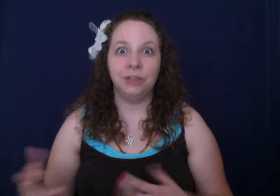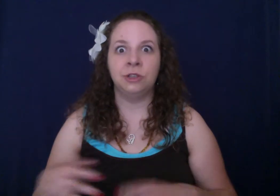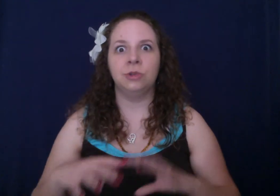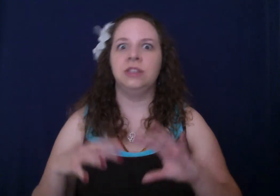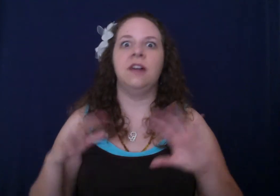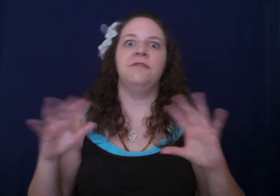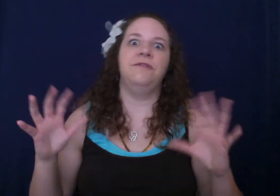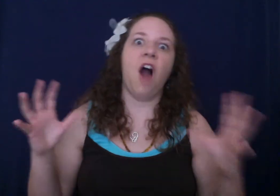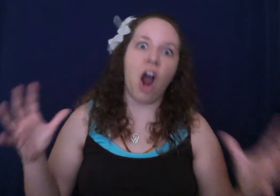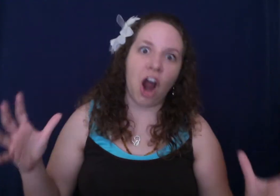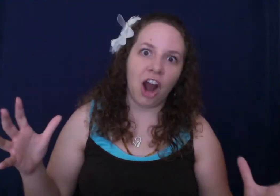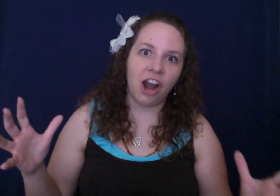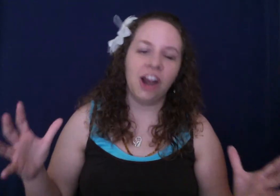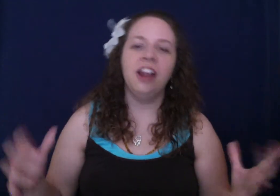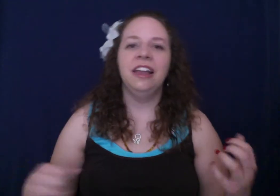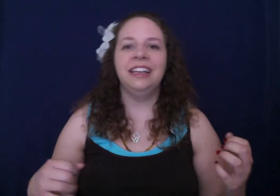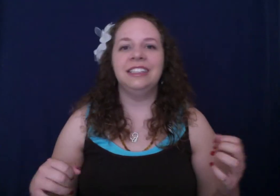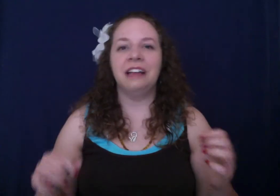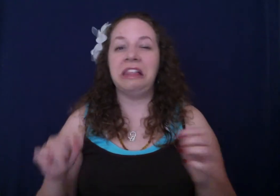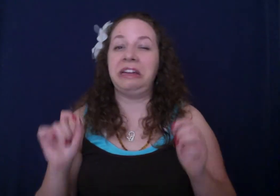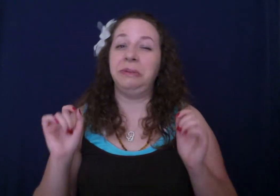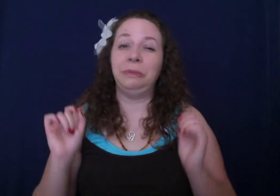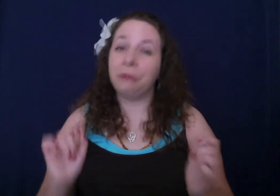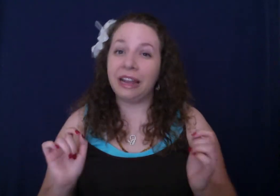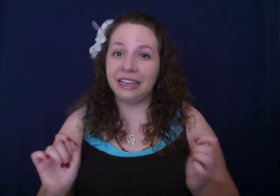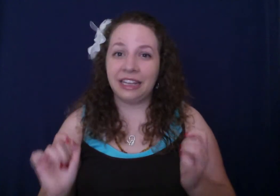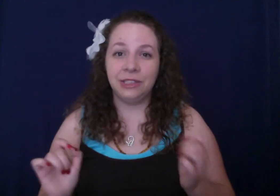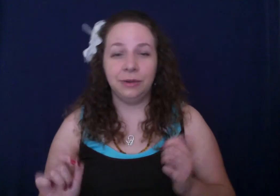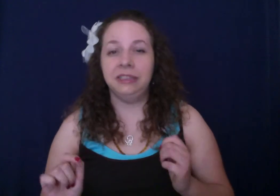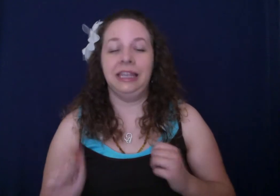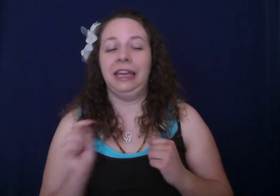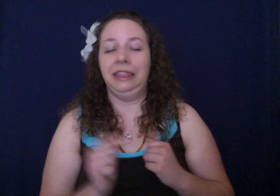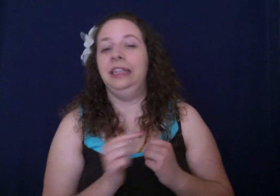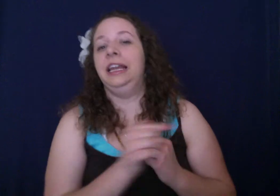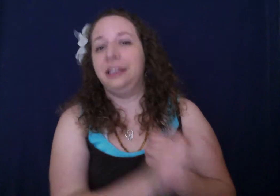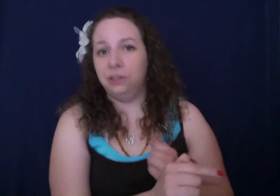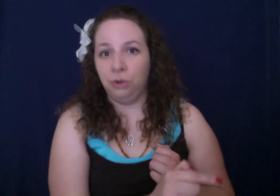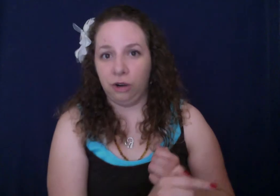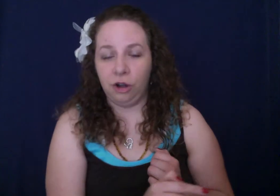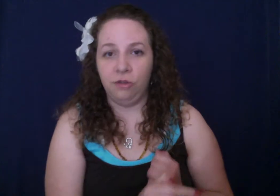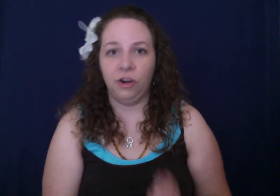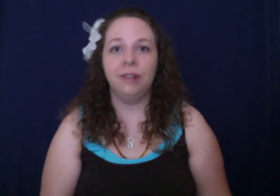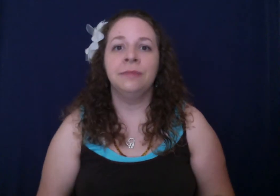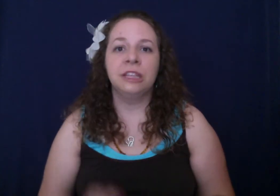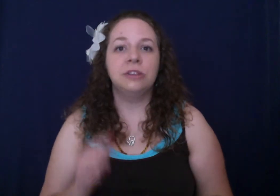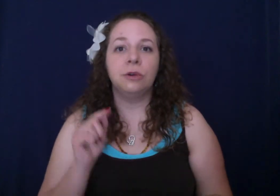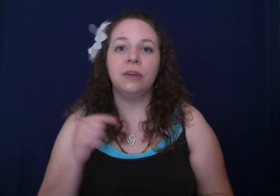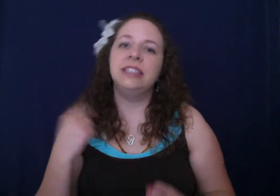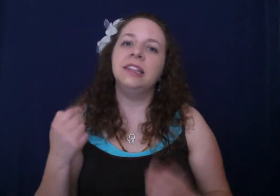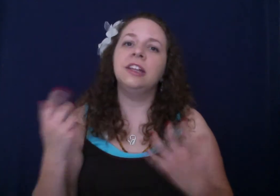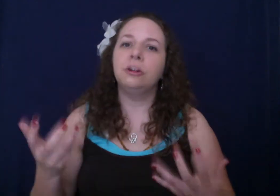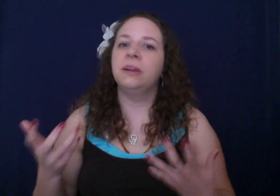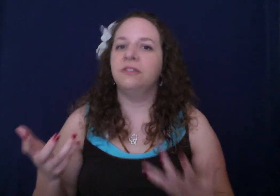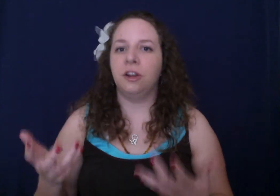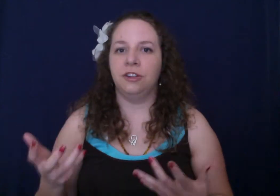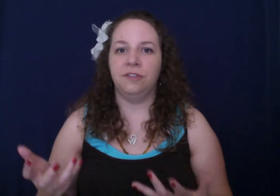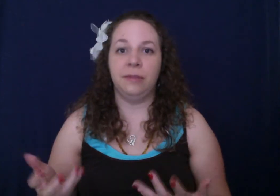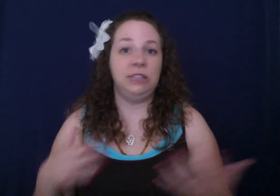so it's not far. It's not like right next to us, like the next door over. So it's a little bit farther for me. So I'm